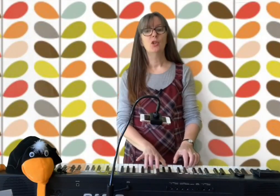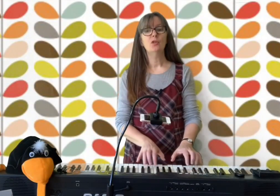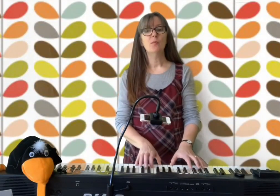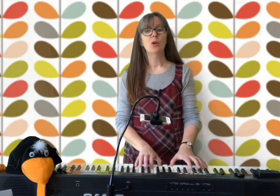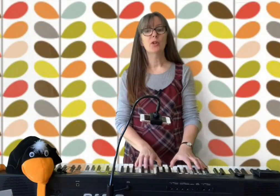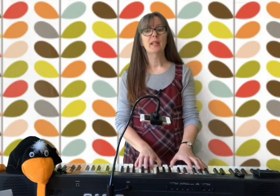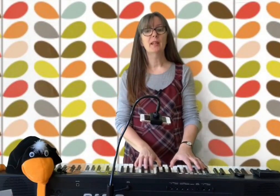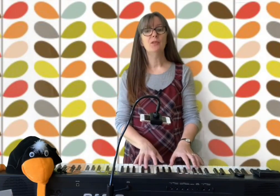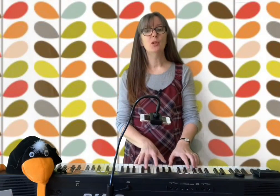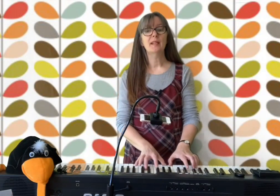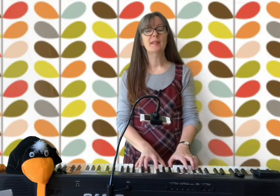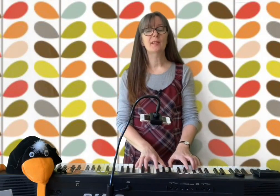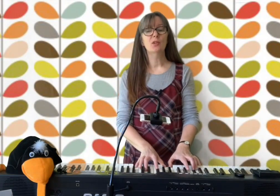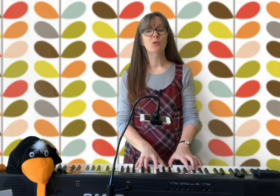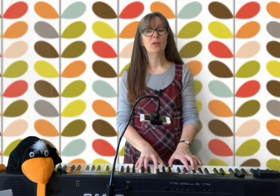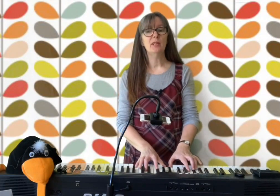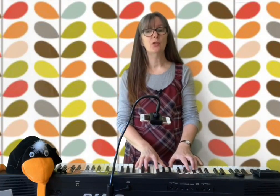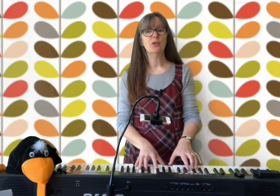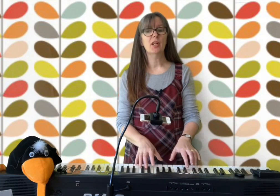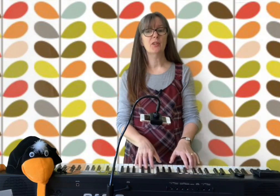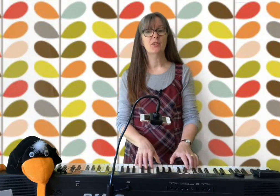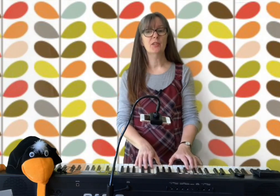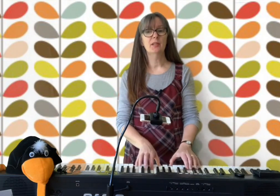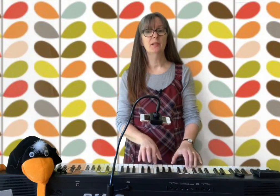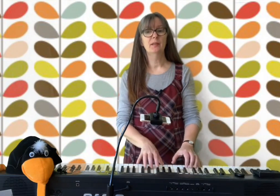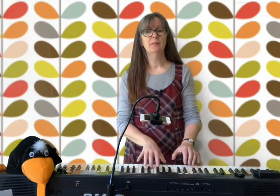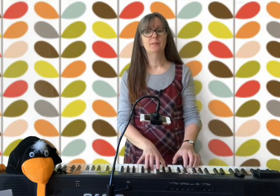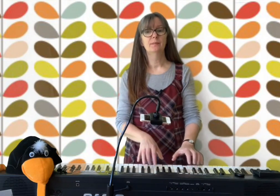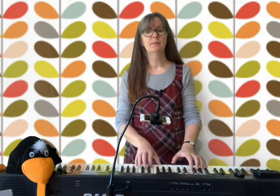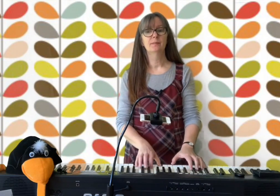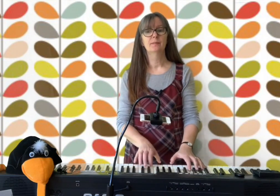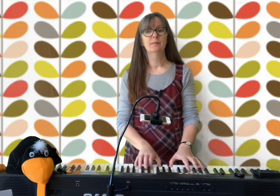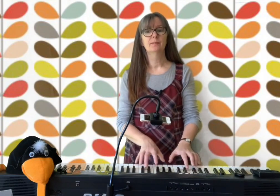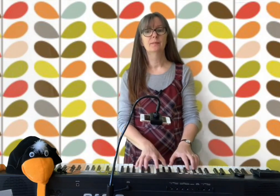Good morning, if you had snow in your garden.